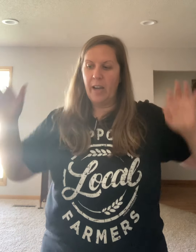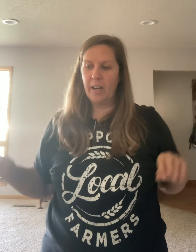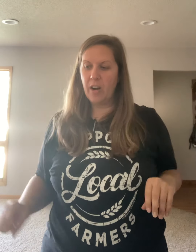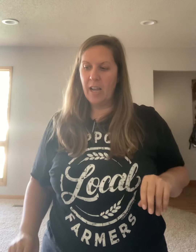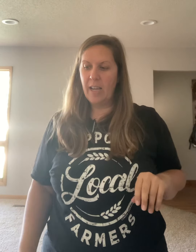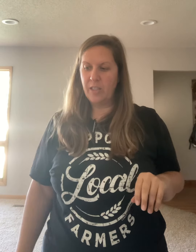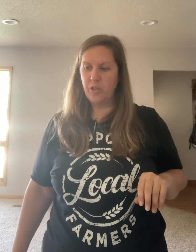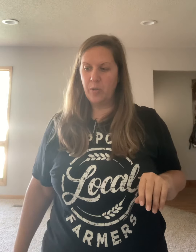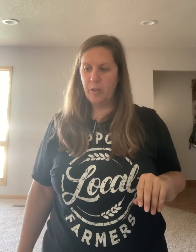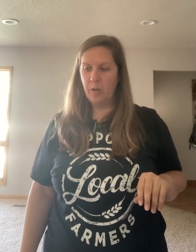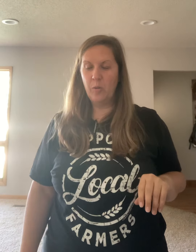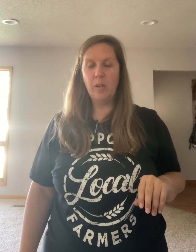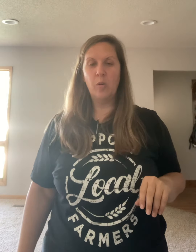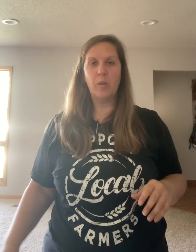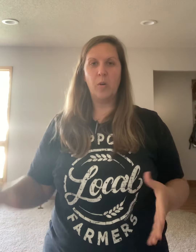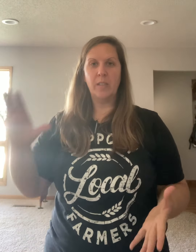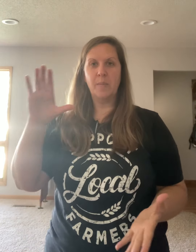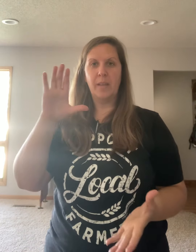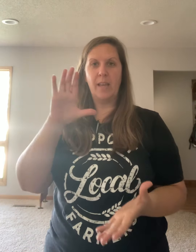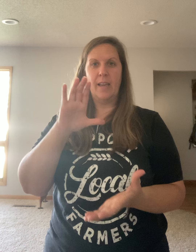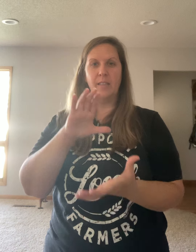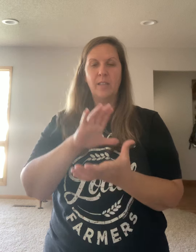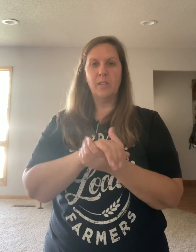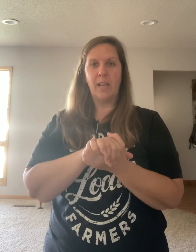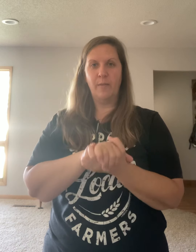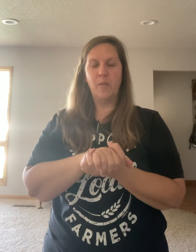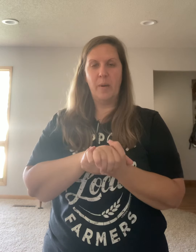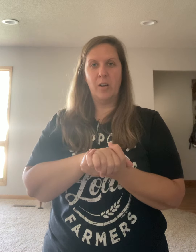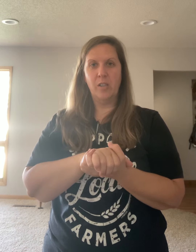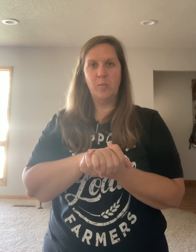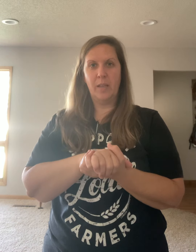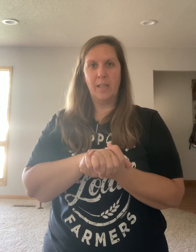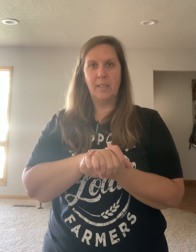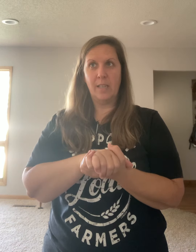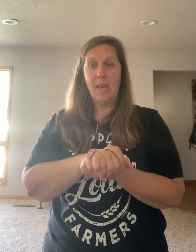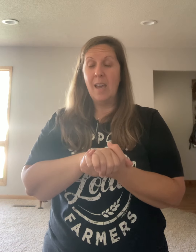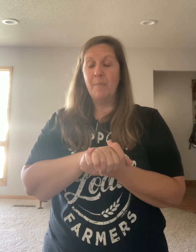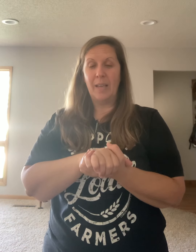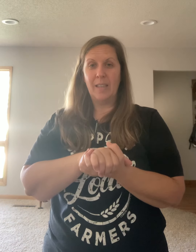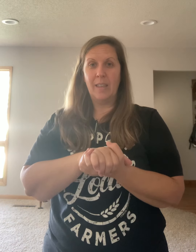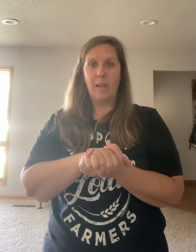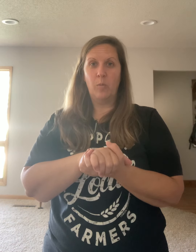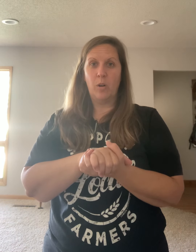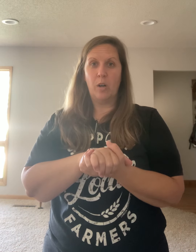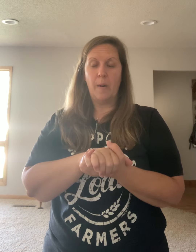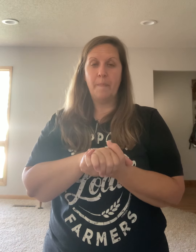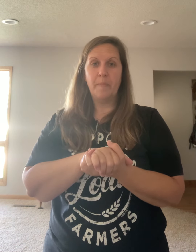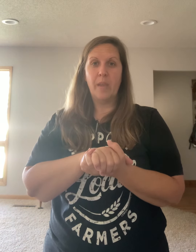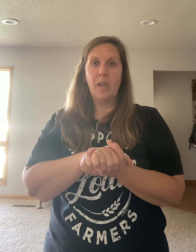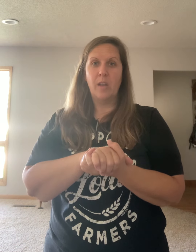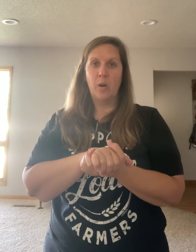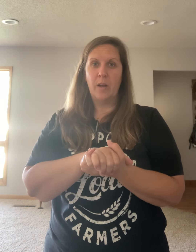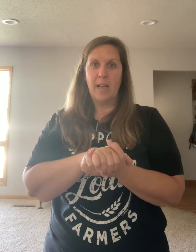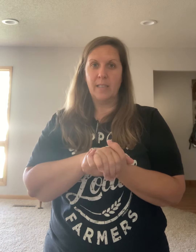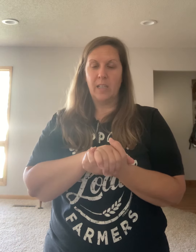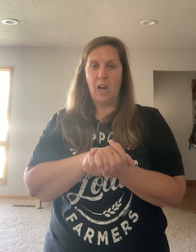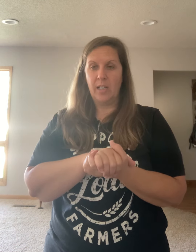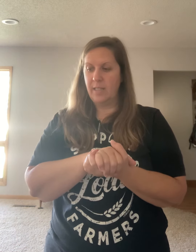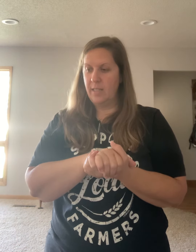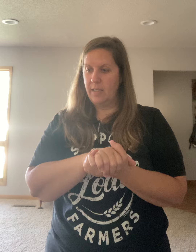Hera and Juno, we're going to make the ASL sign for marriage because mainly they were known as the goddesses